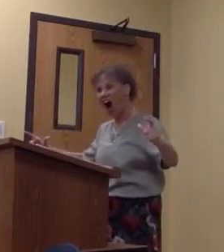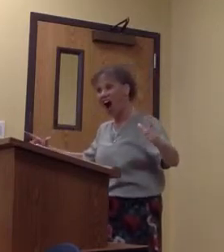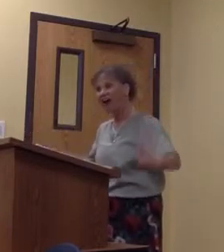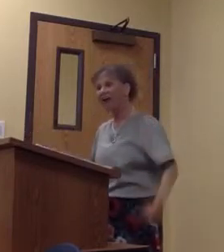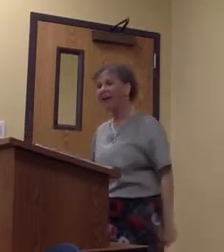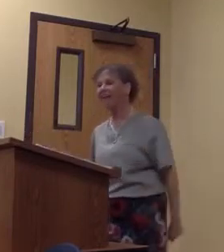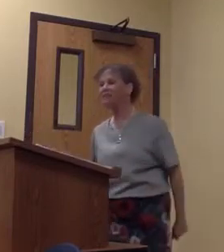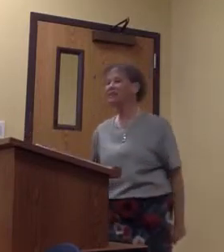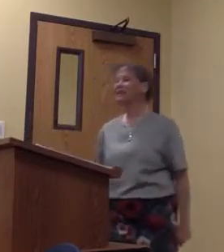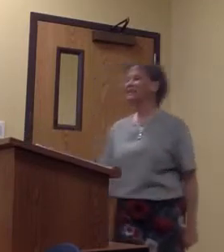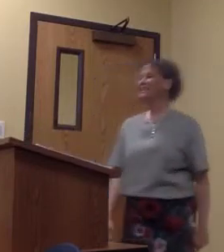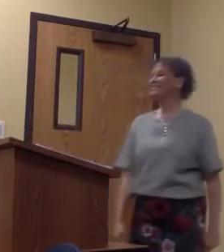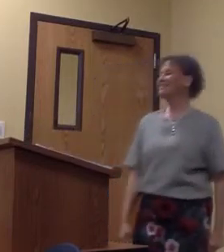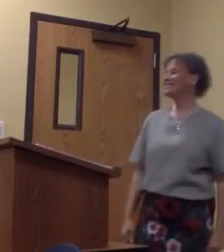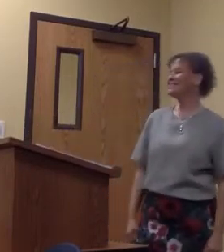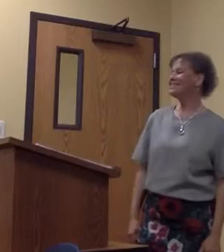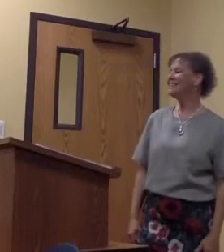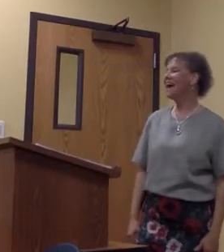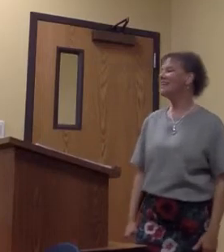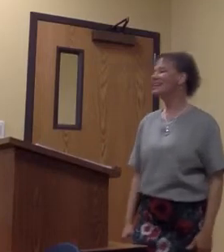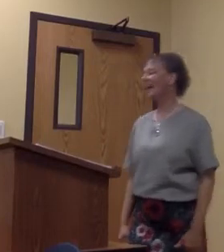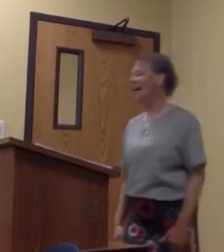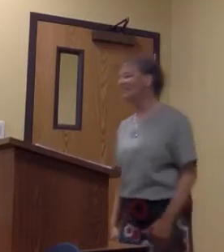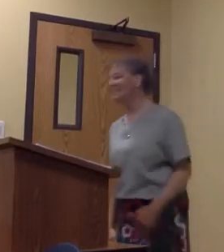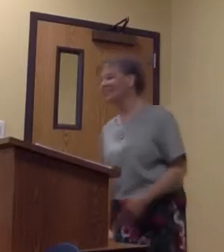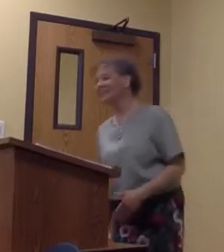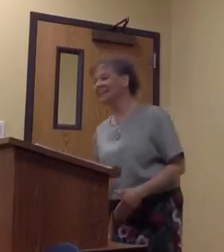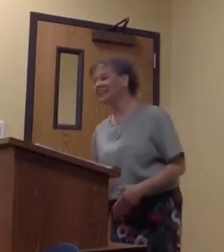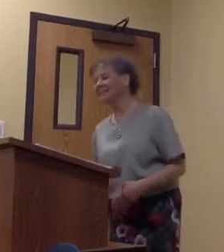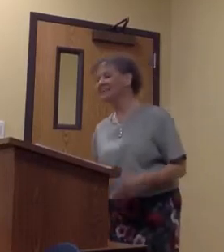all right? That next is,